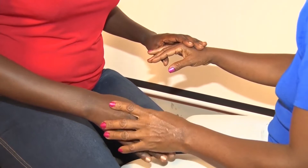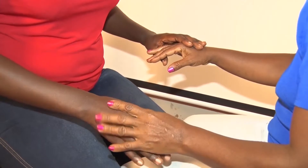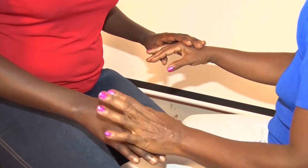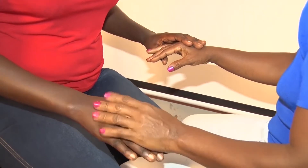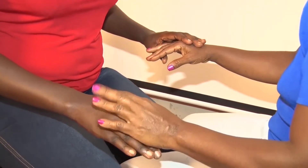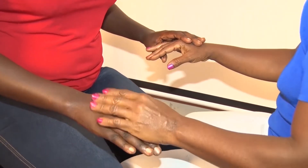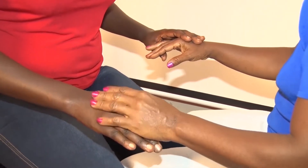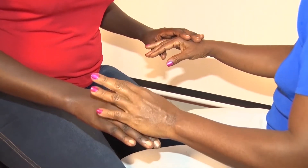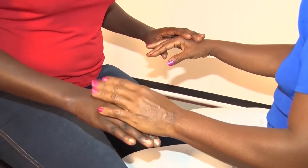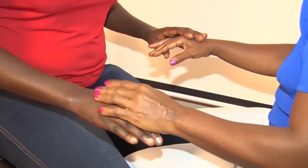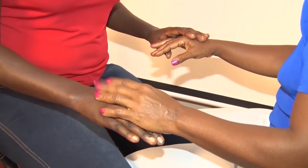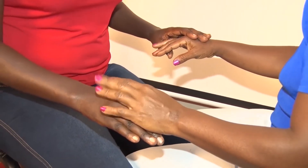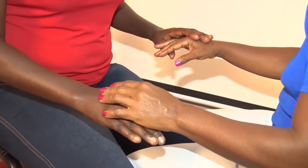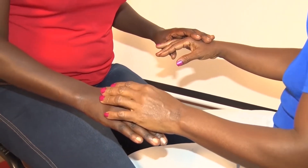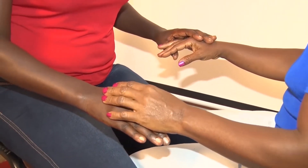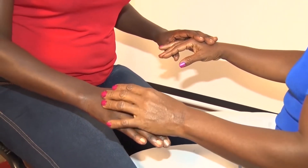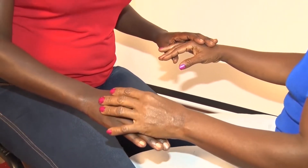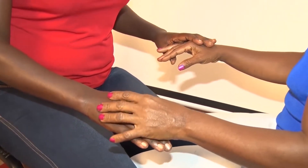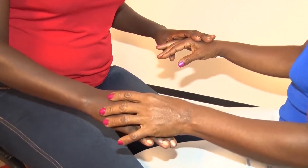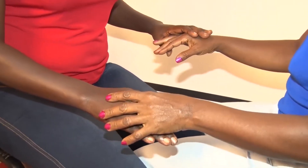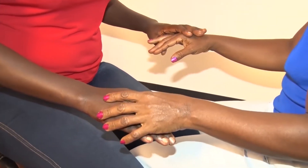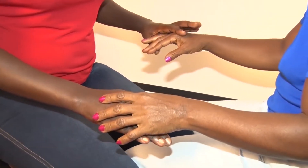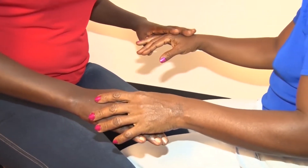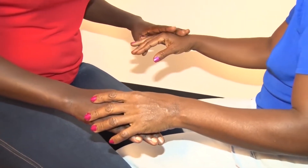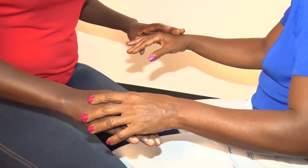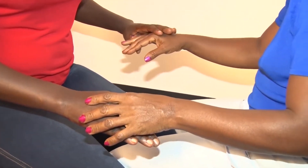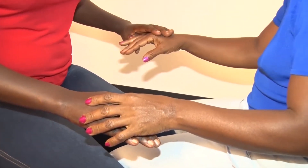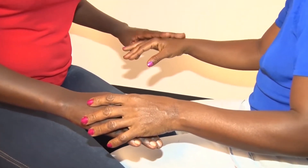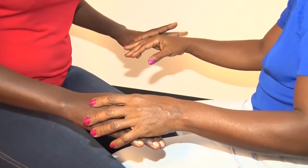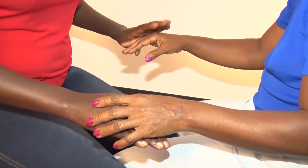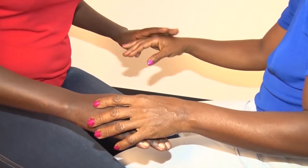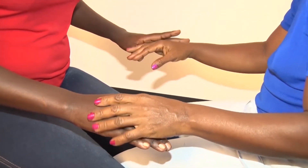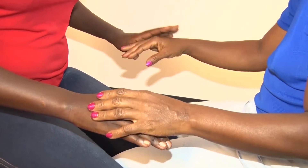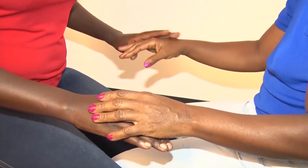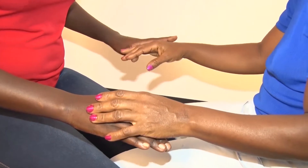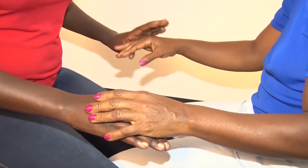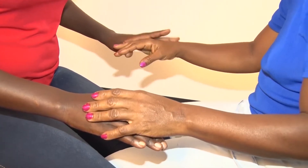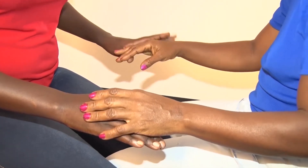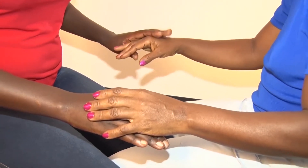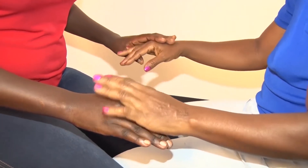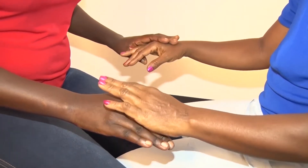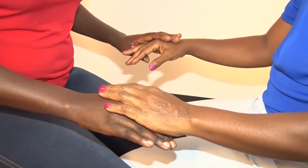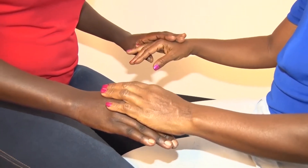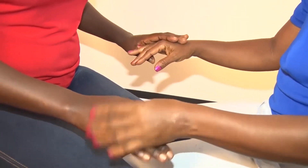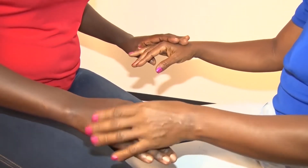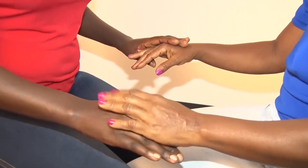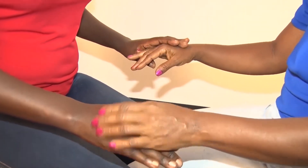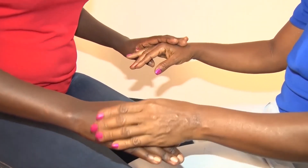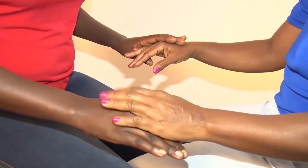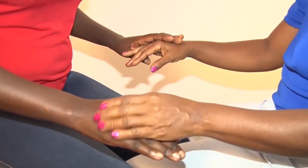deaf blindness, especially if they're giving you feedback, or their hand, the person with deaf blindness, will have their hands